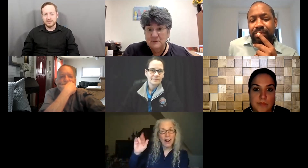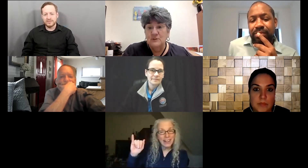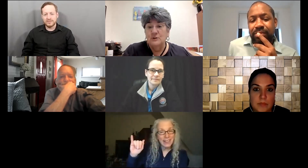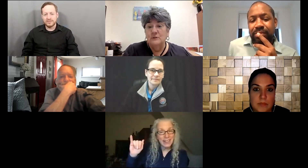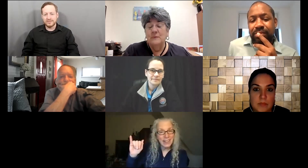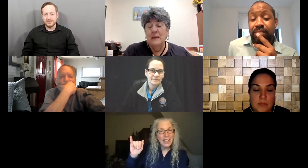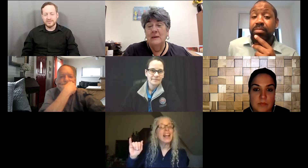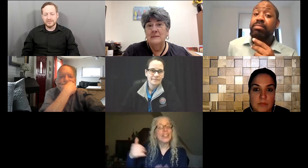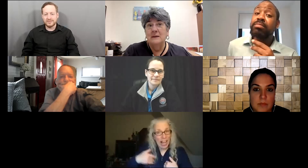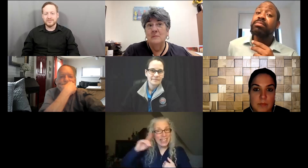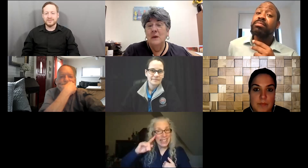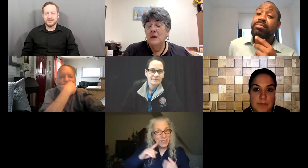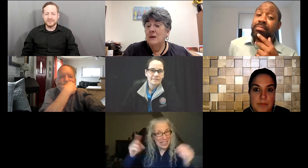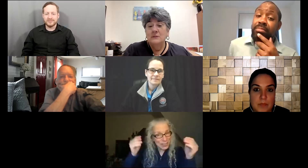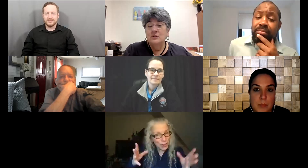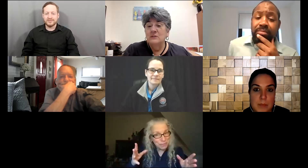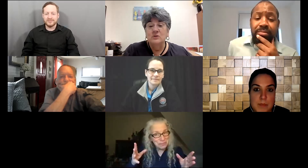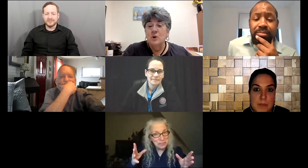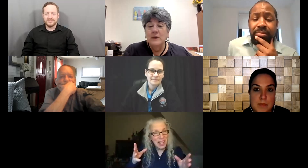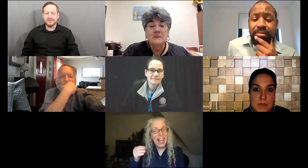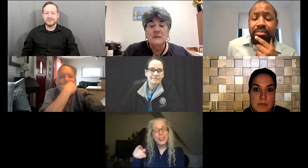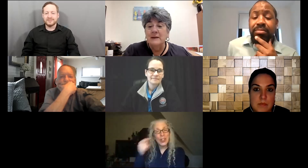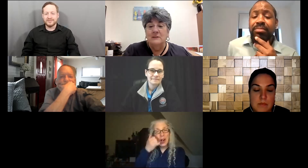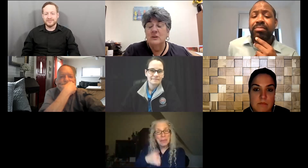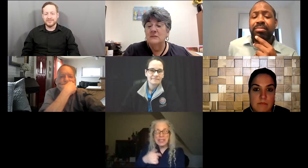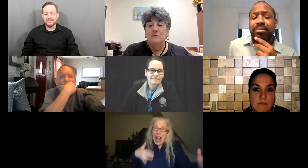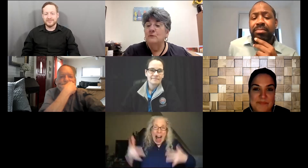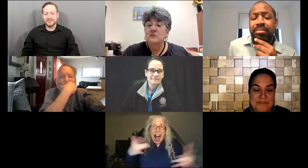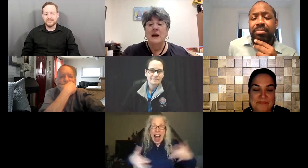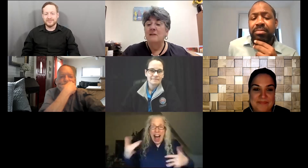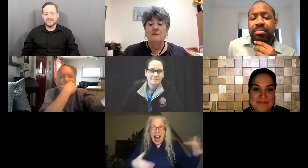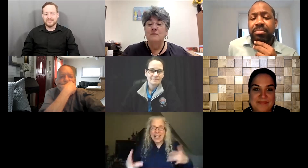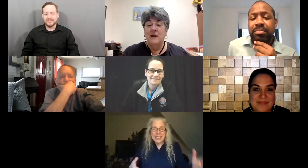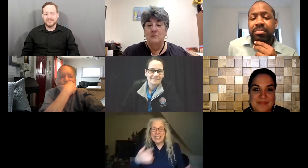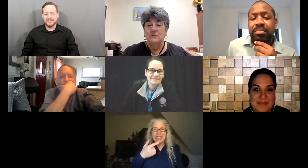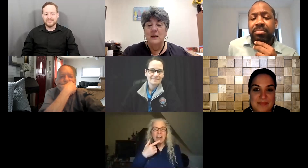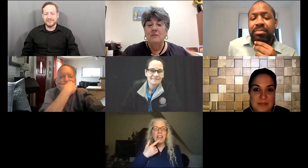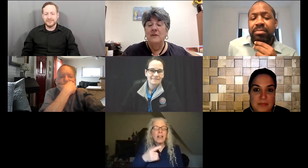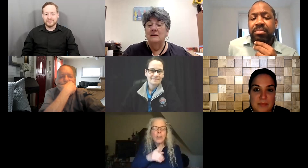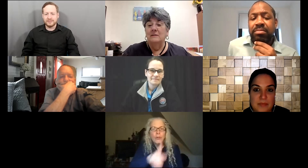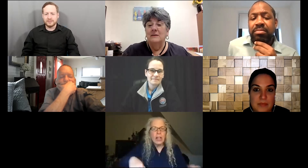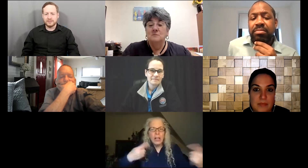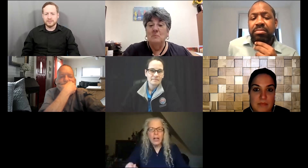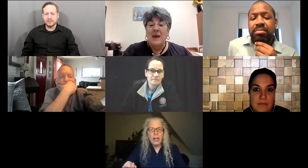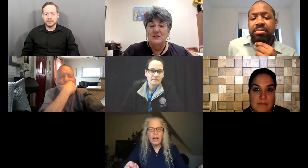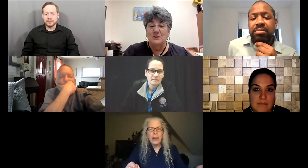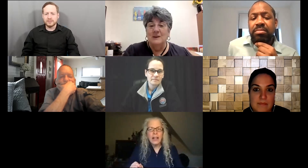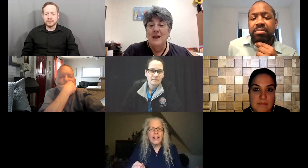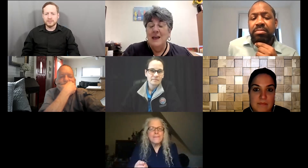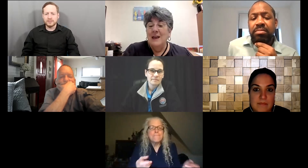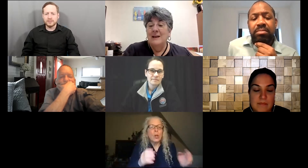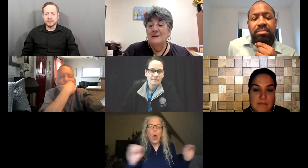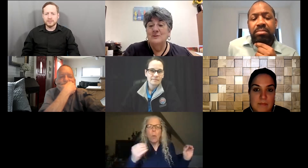deaf teacher. And she is so excited. She said, it's the first thing I have ever found that gives me